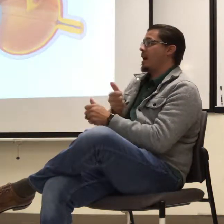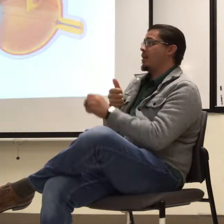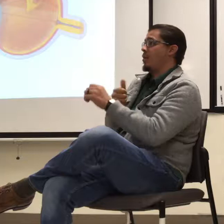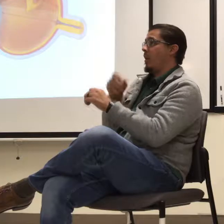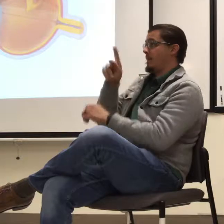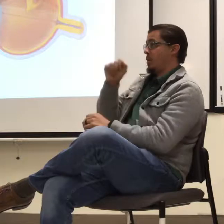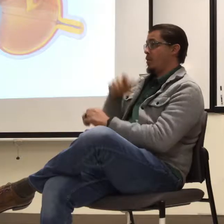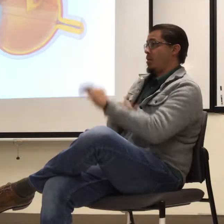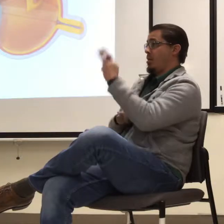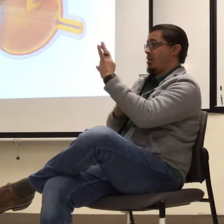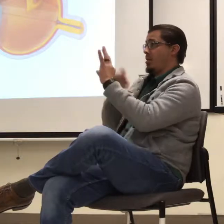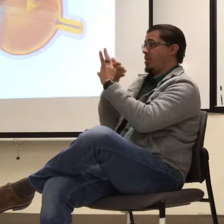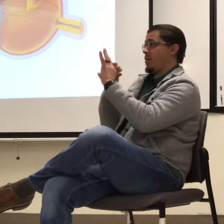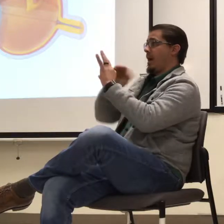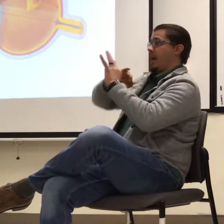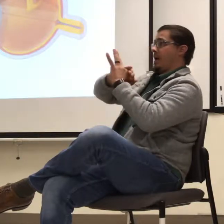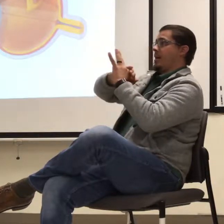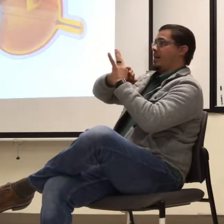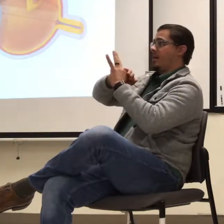Okay,